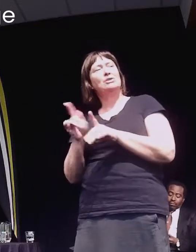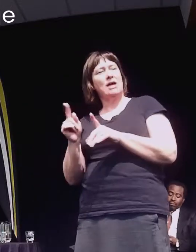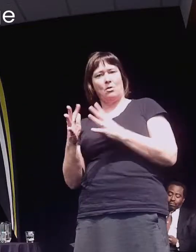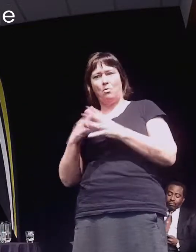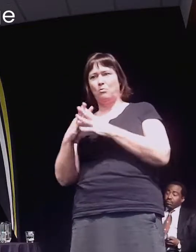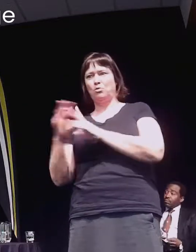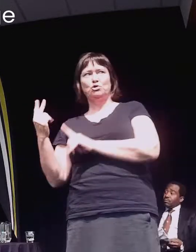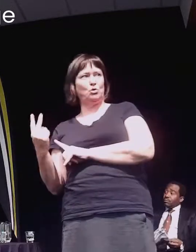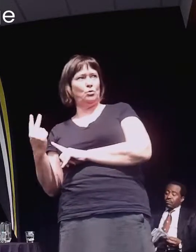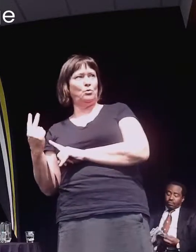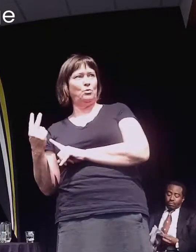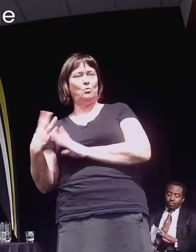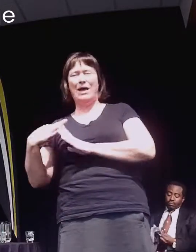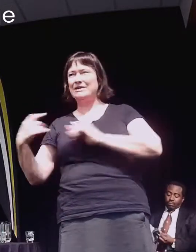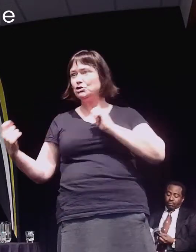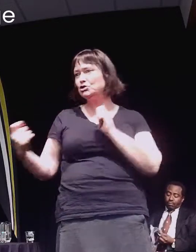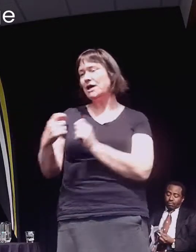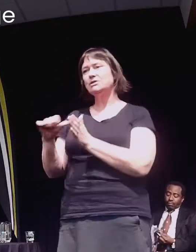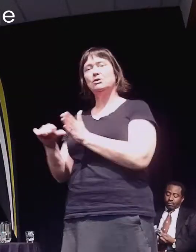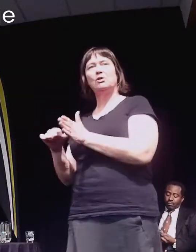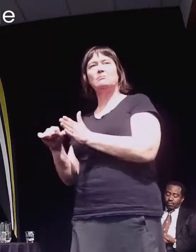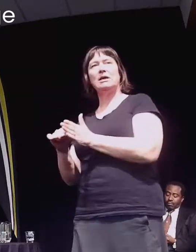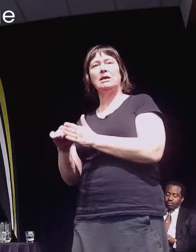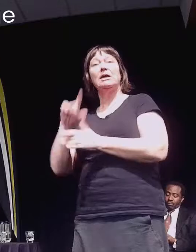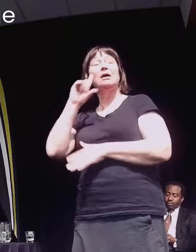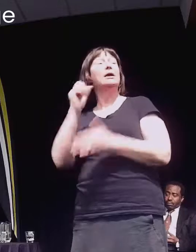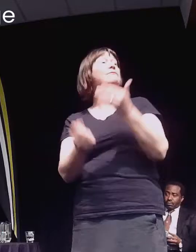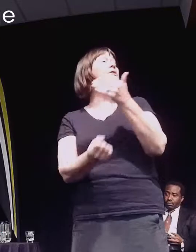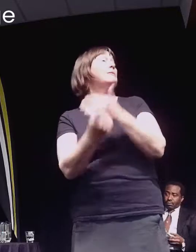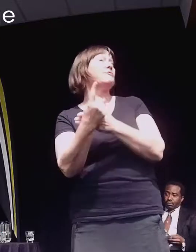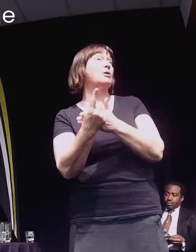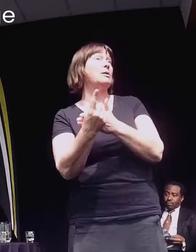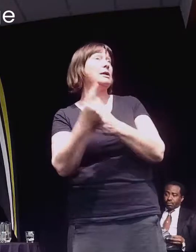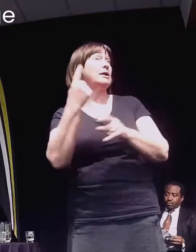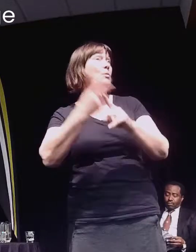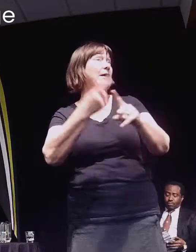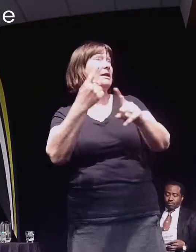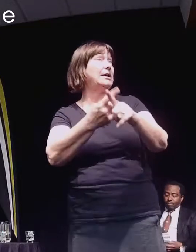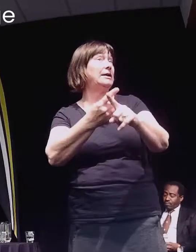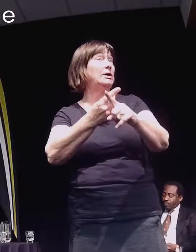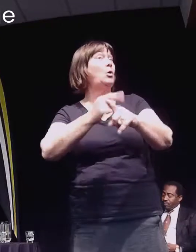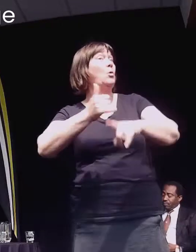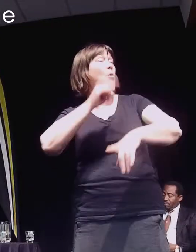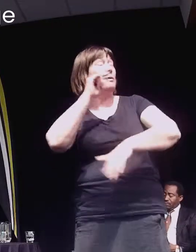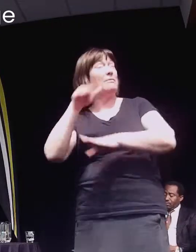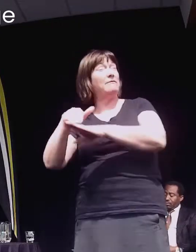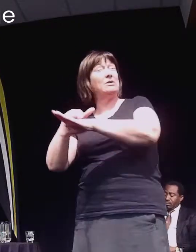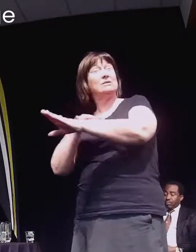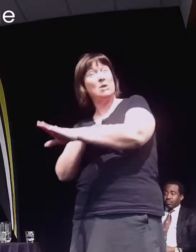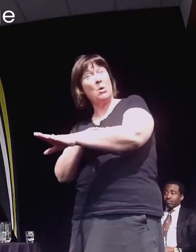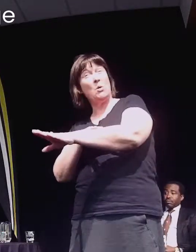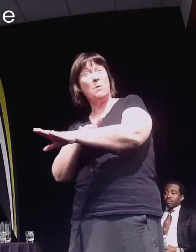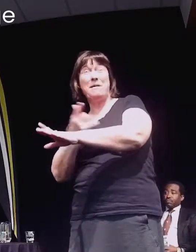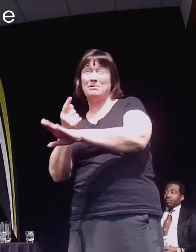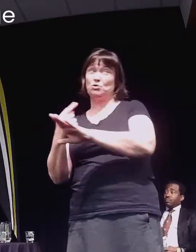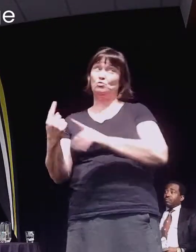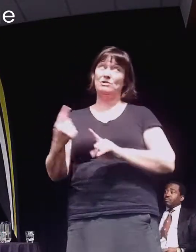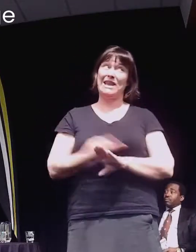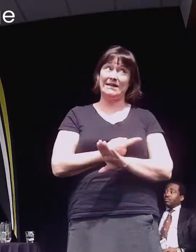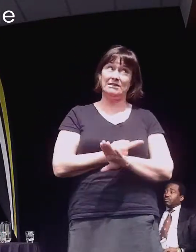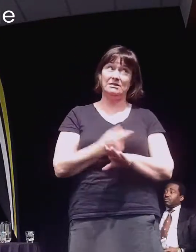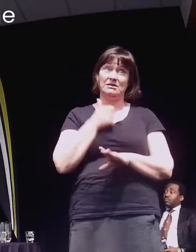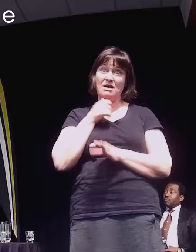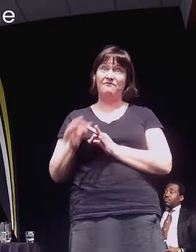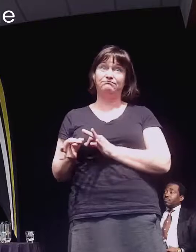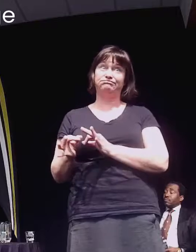economy. It can happen really, really quickly if the political will is there, or it can happen very, very slowly and too late if